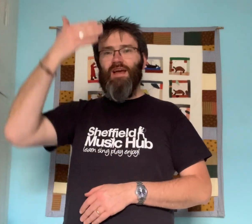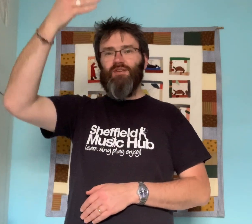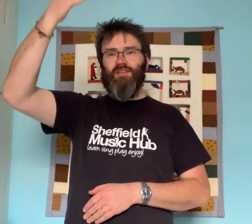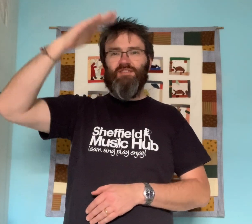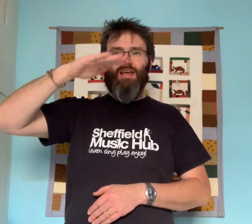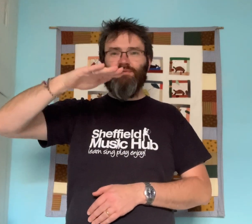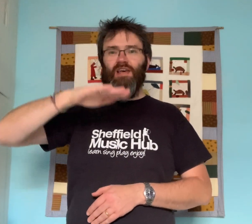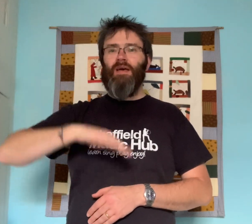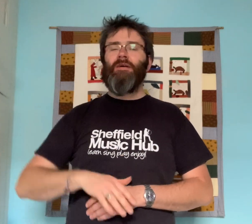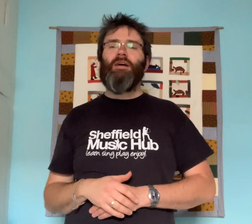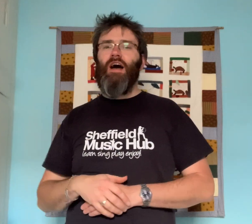in steps there.